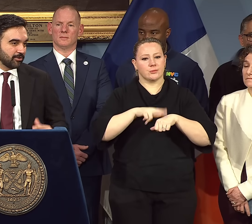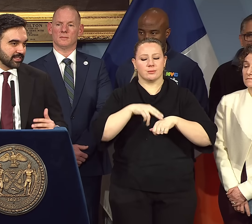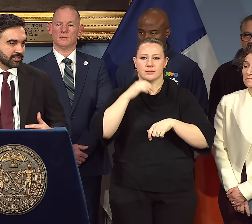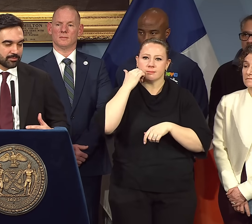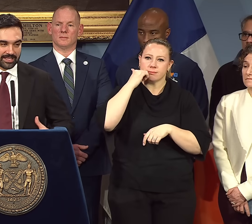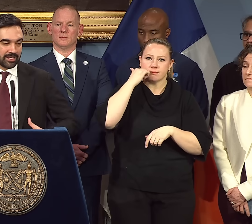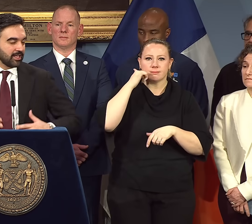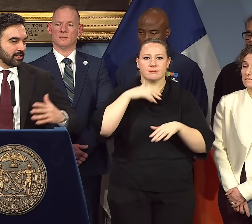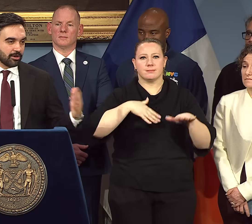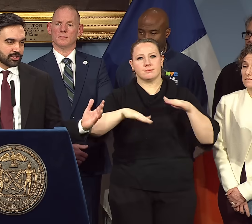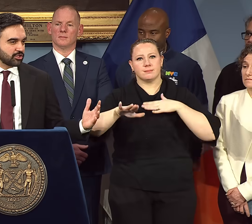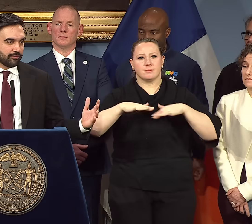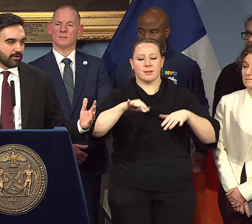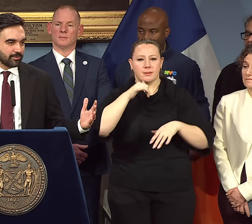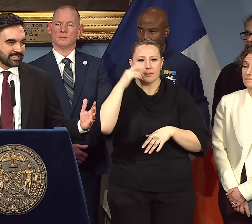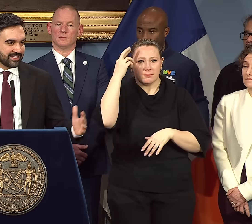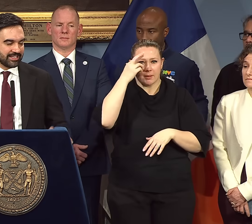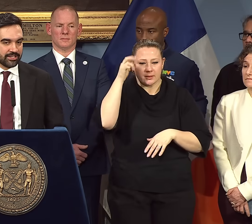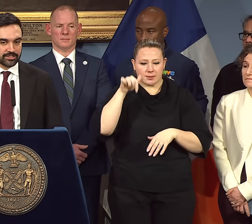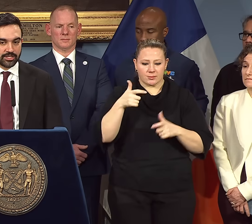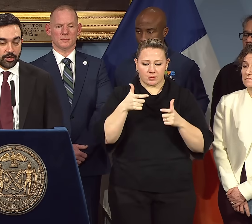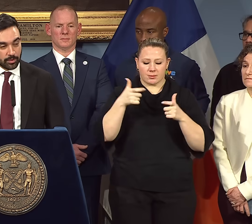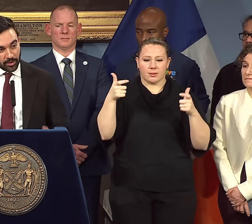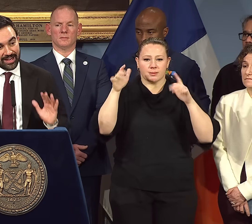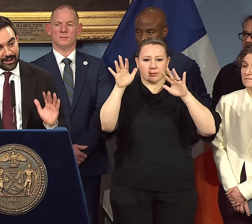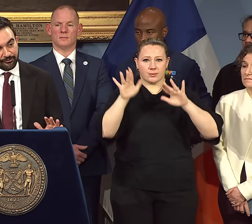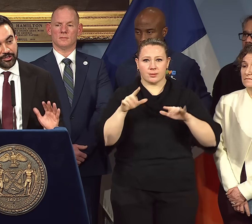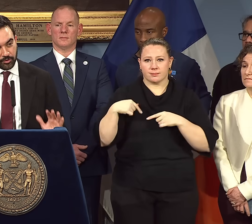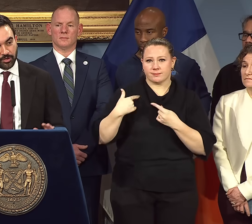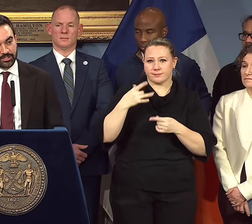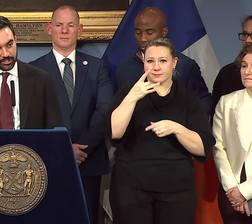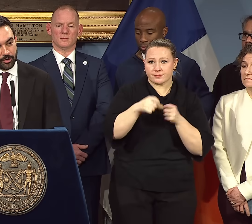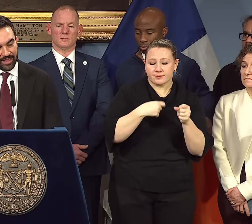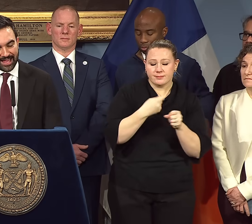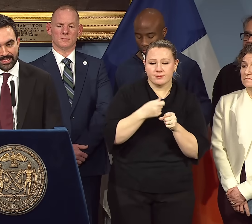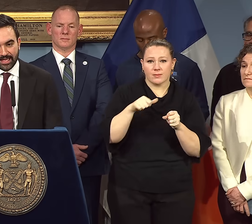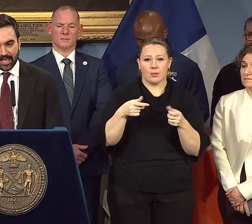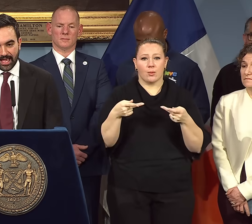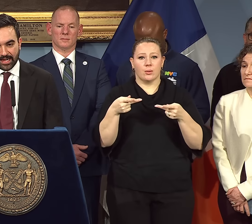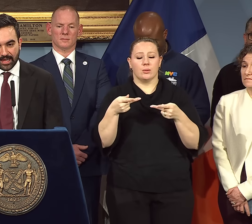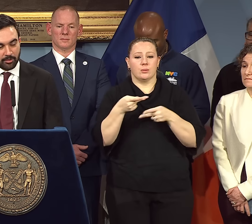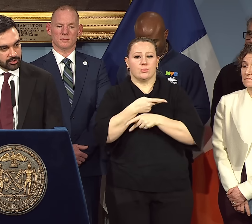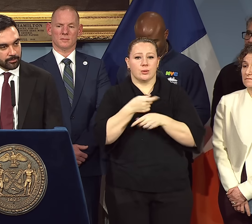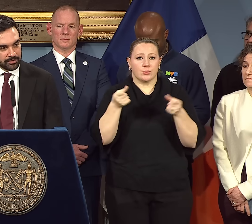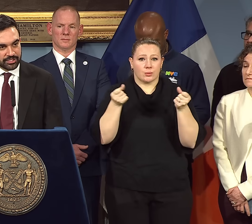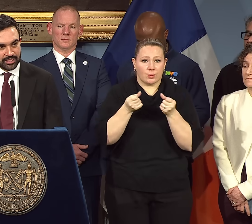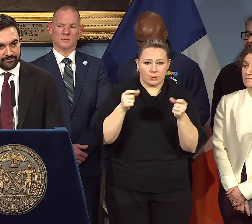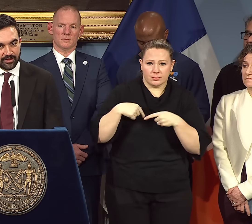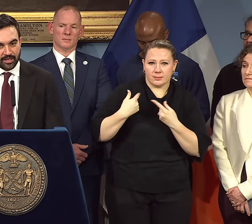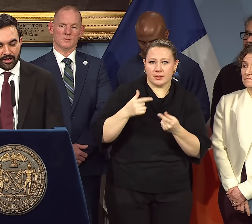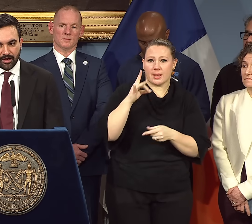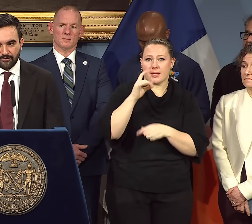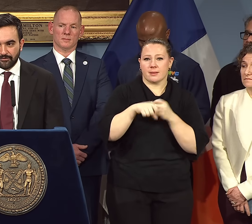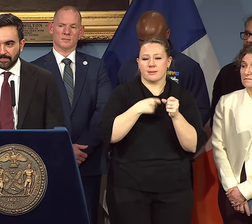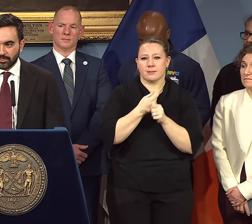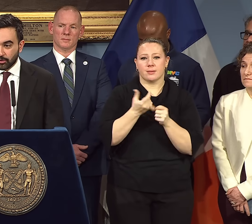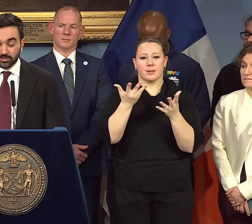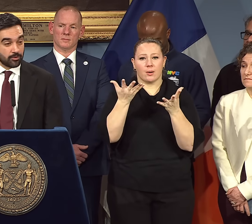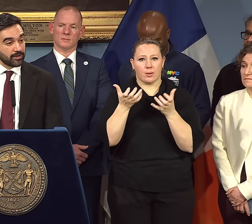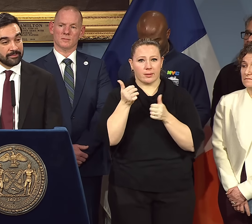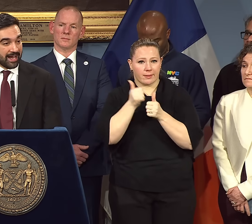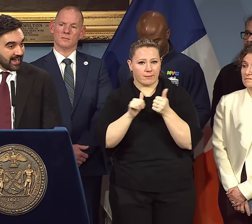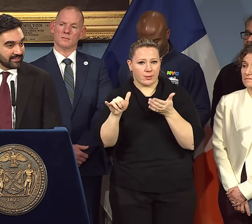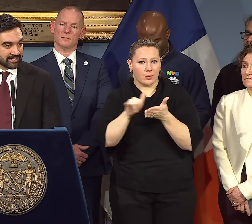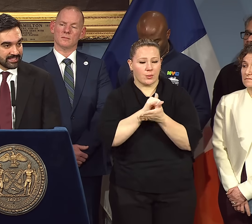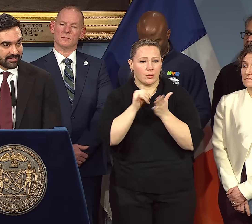without knowing that this would be the largest snowfall we'd seen in years. We wanted every New Yorker to know that. And I'm also appreciative of those